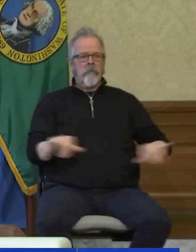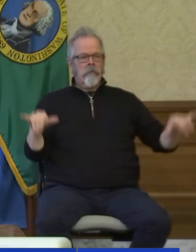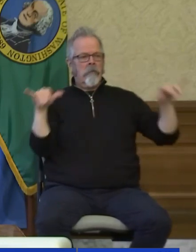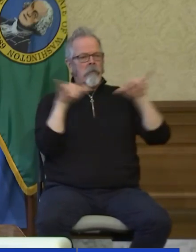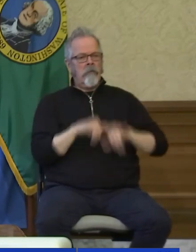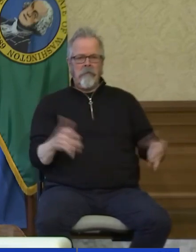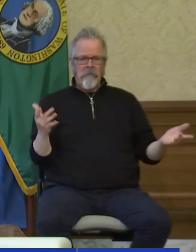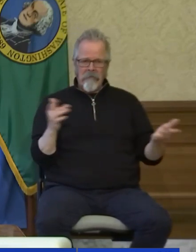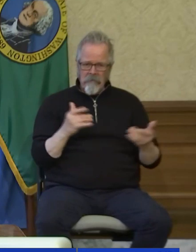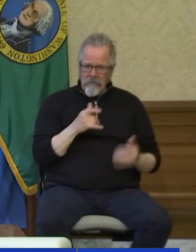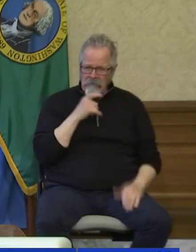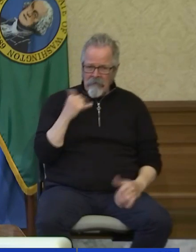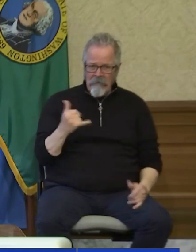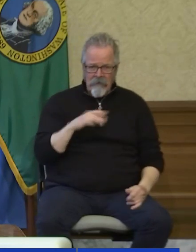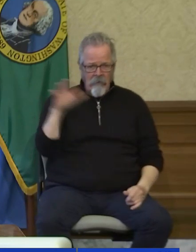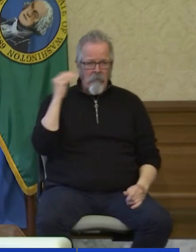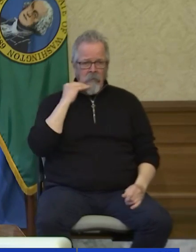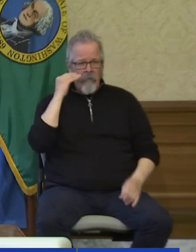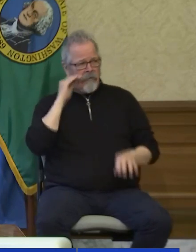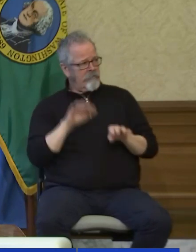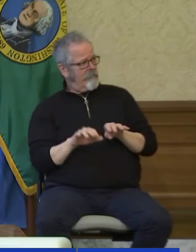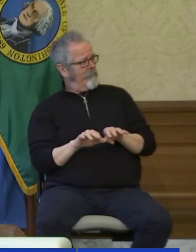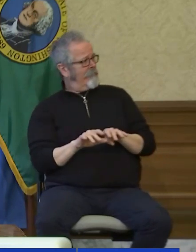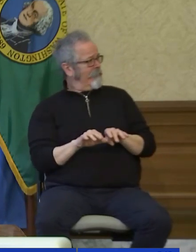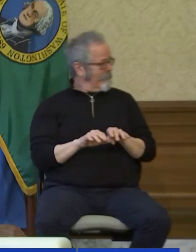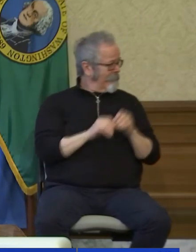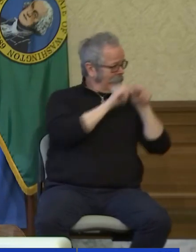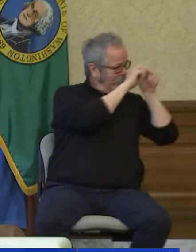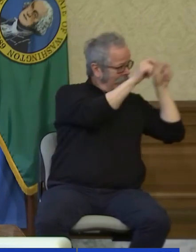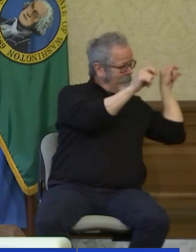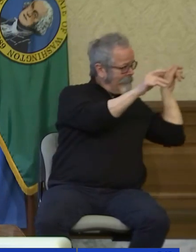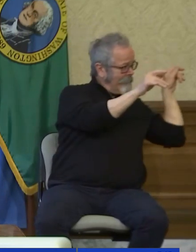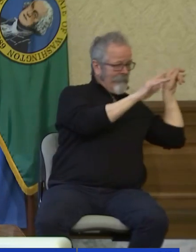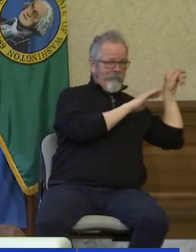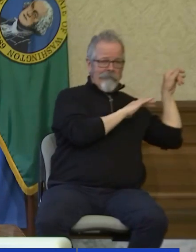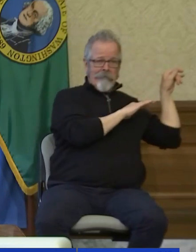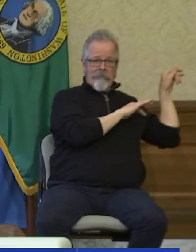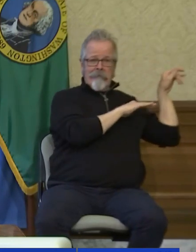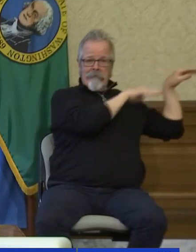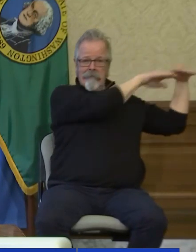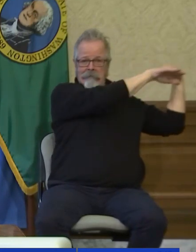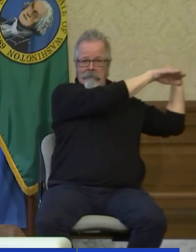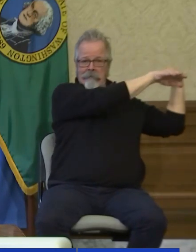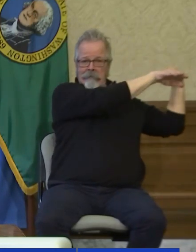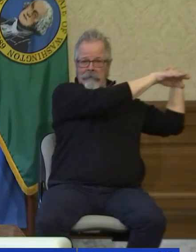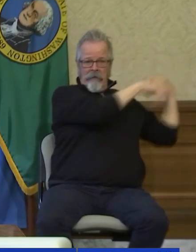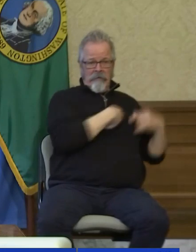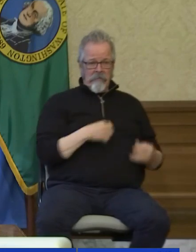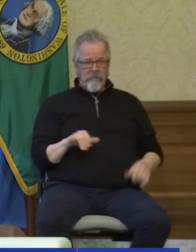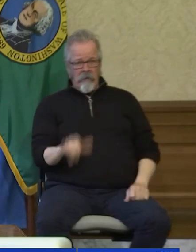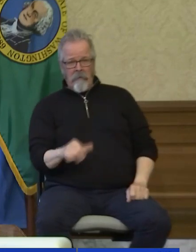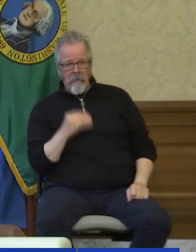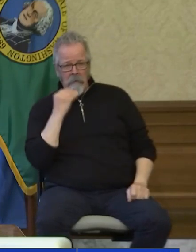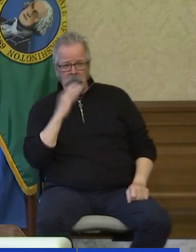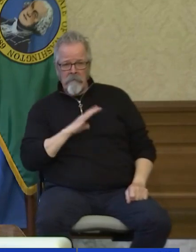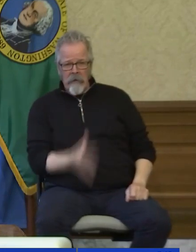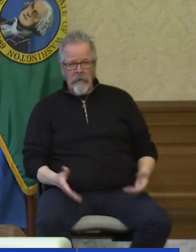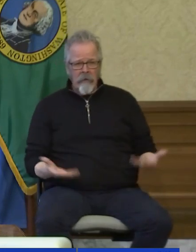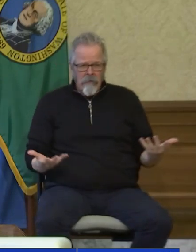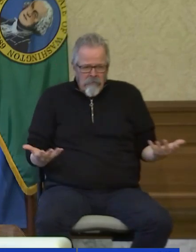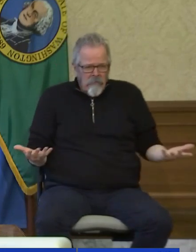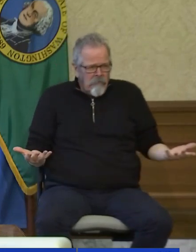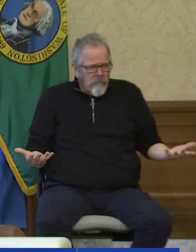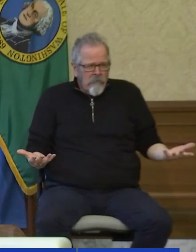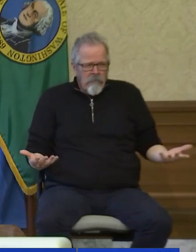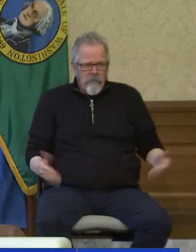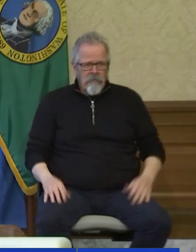one of the reasons we've been successful in our state because business leaders understood telecommuting early and helped adopt it early. It's been